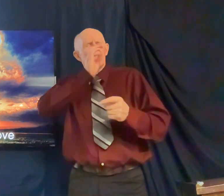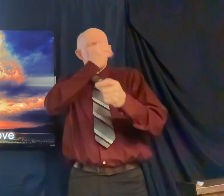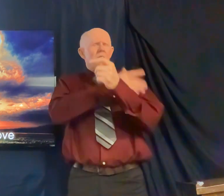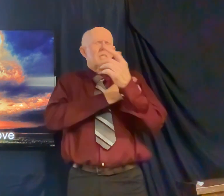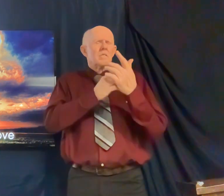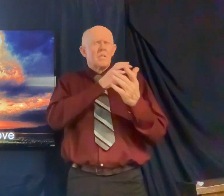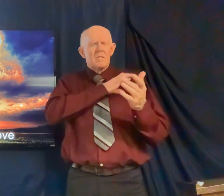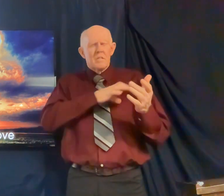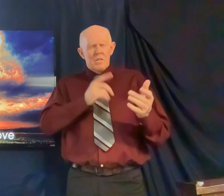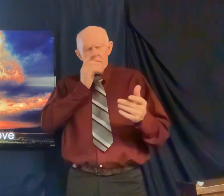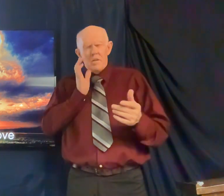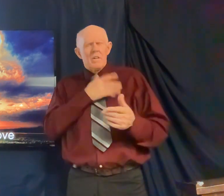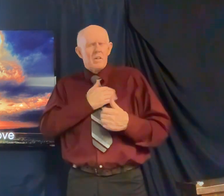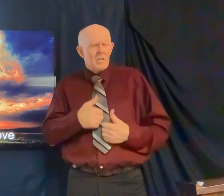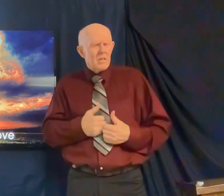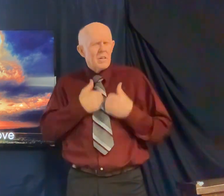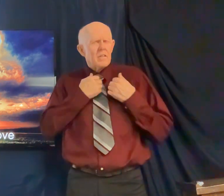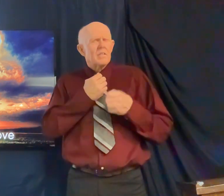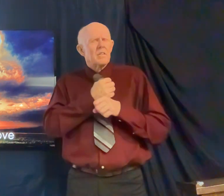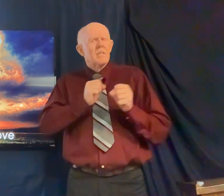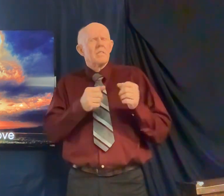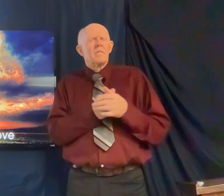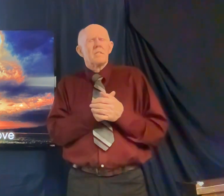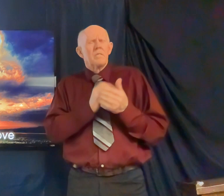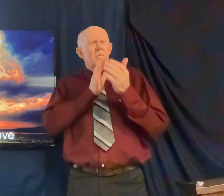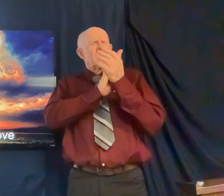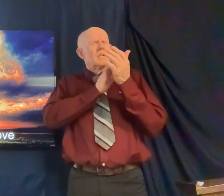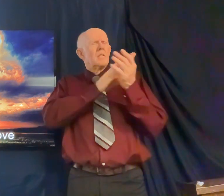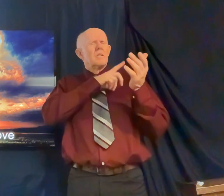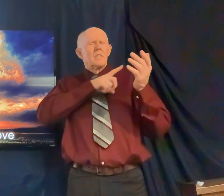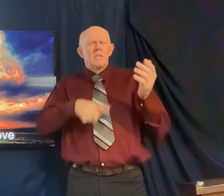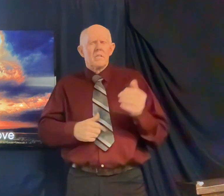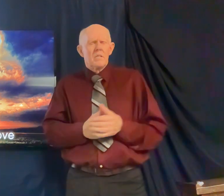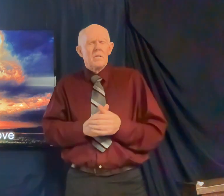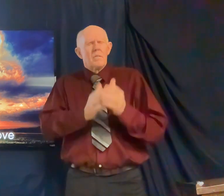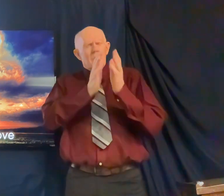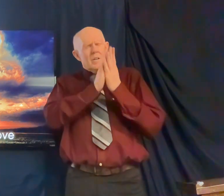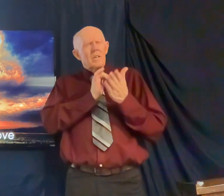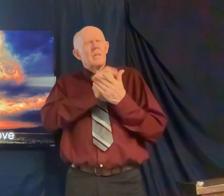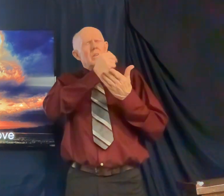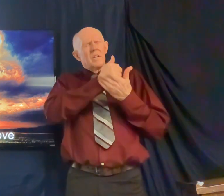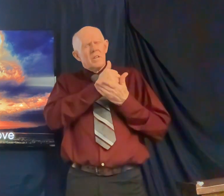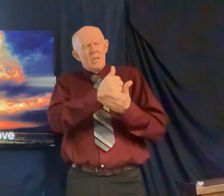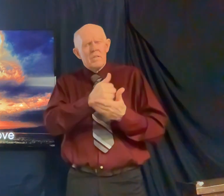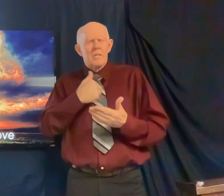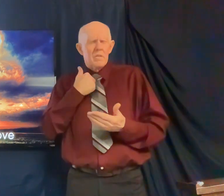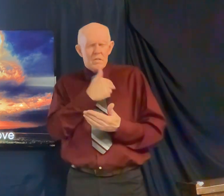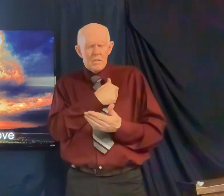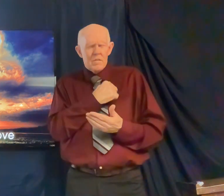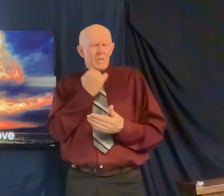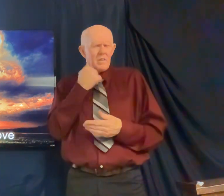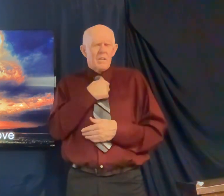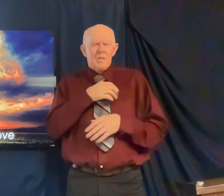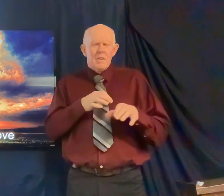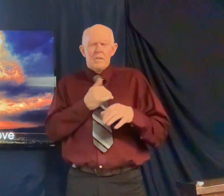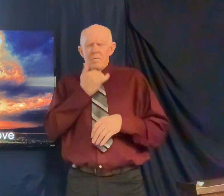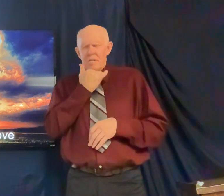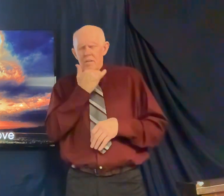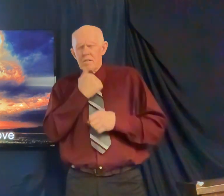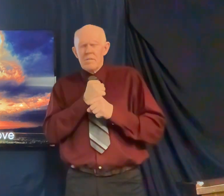And that you gave your son, Jesus Christ, to save us. We praise you, Lord. Help us